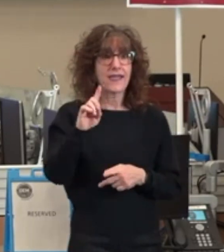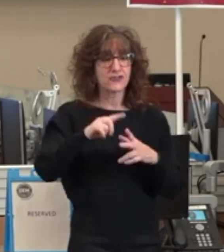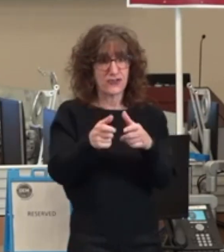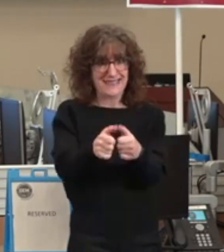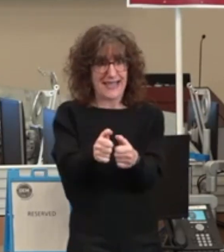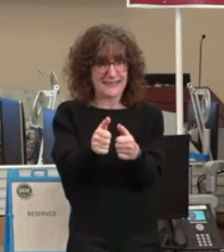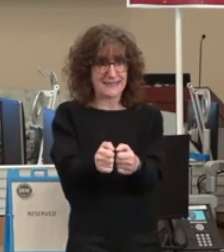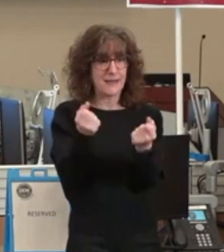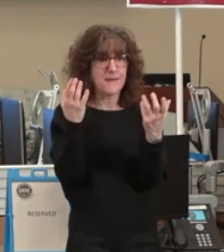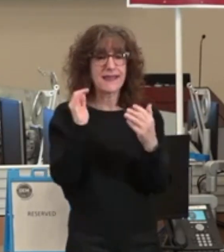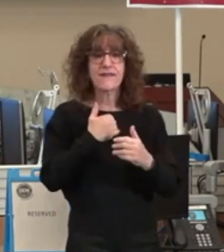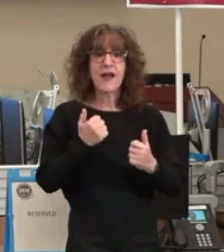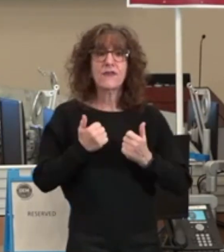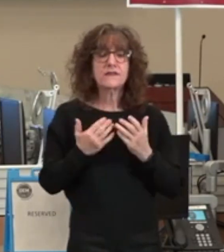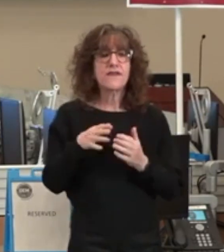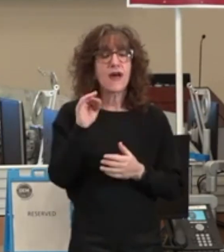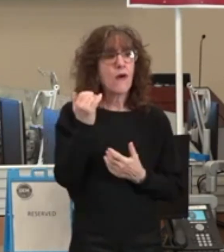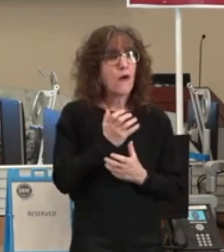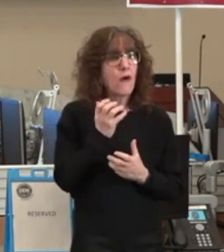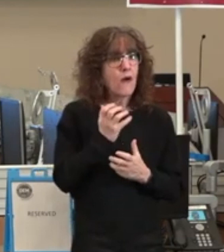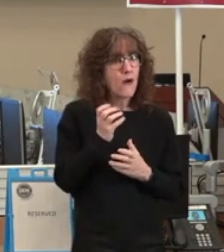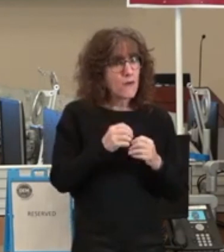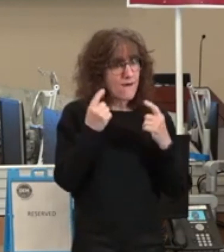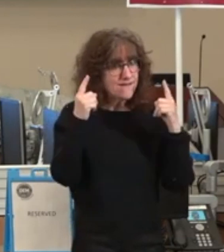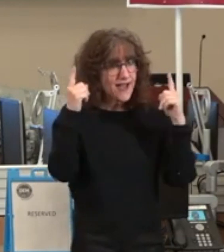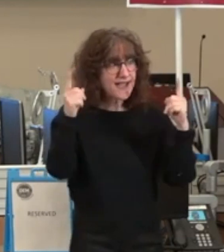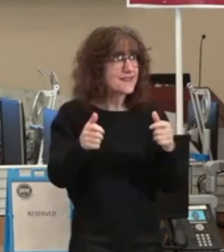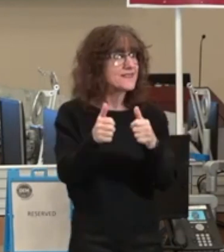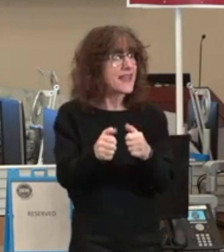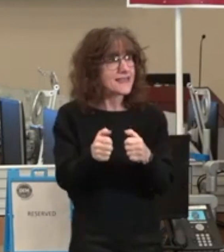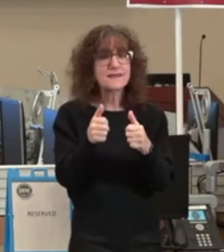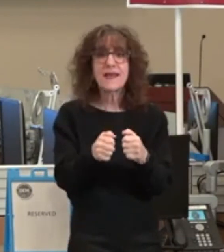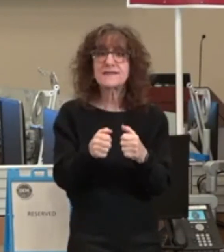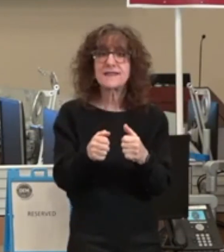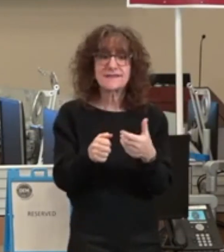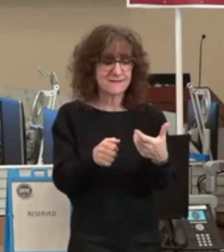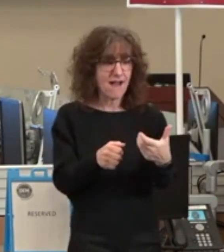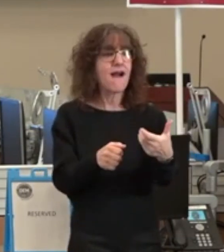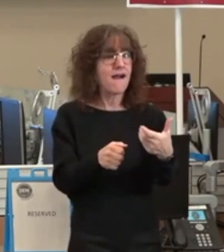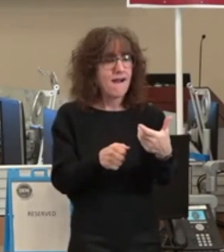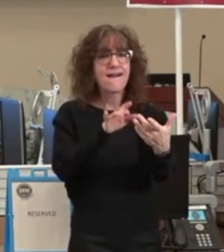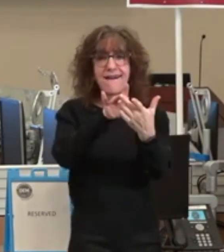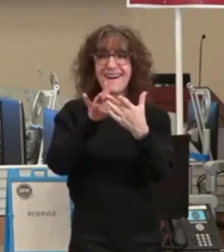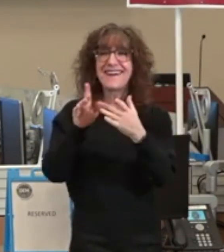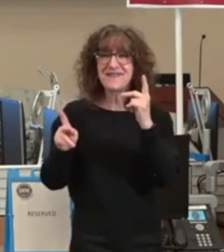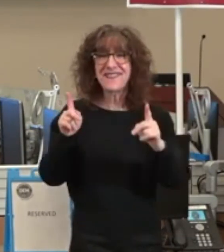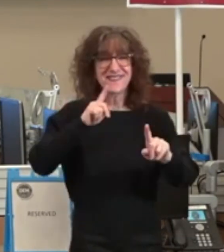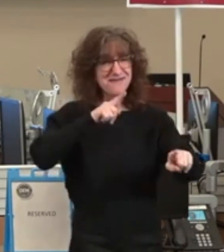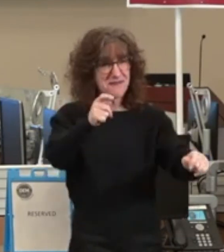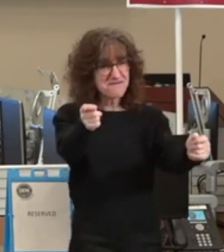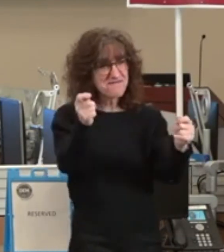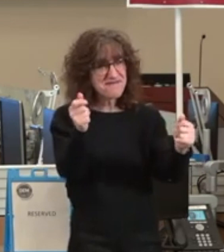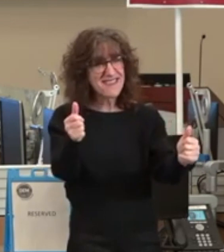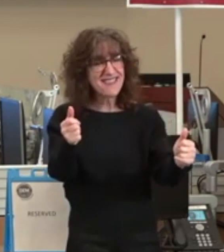message many of our residents and found that this was much more effective in terms of actually being able to reach our residents who responded right away,